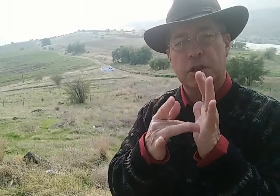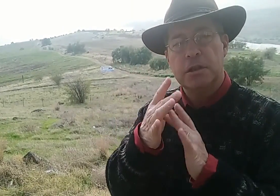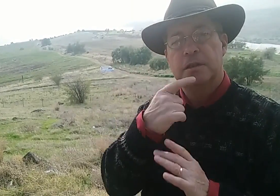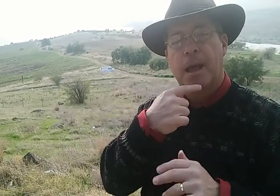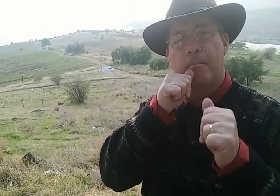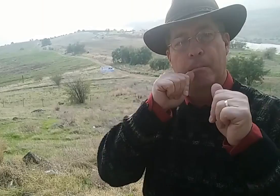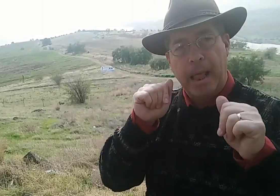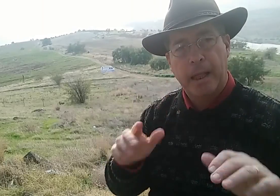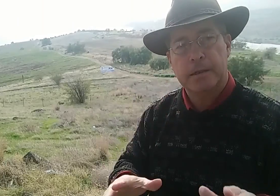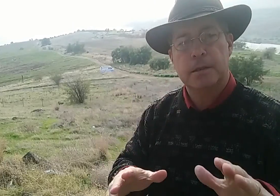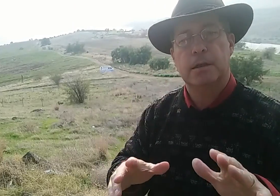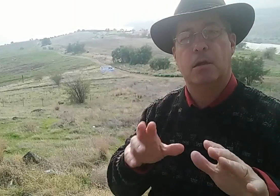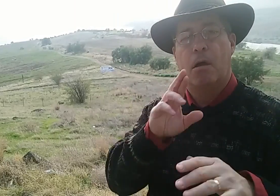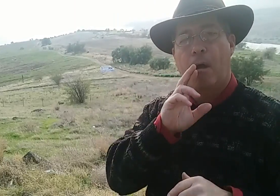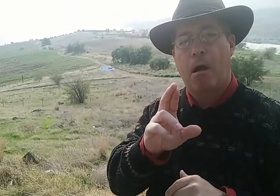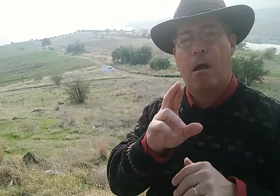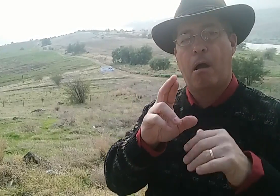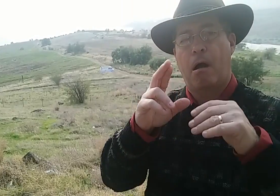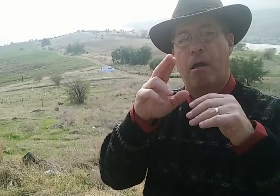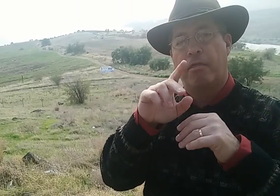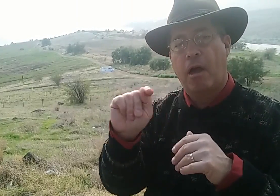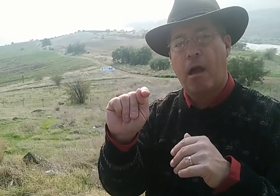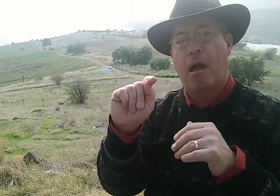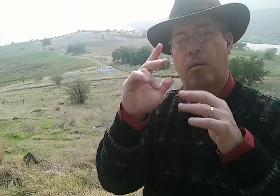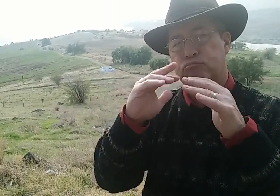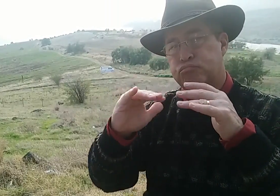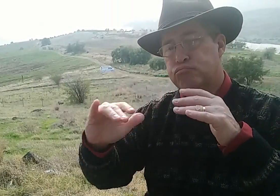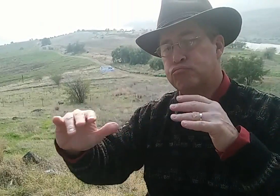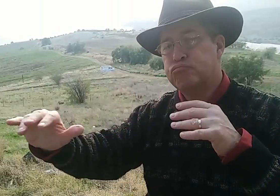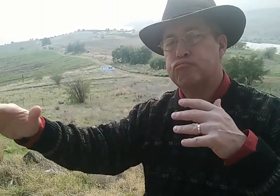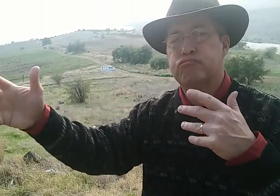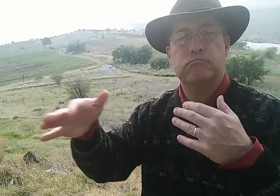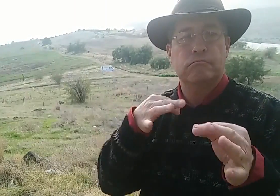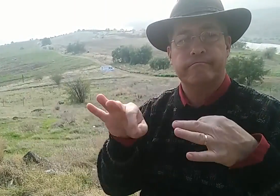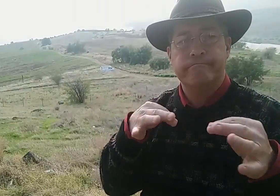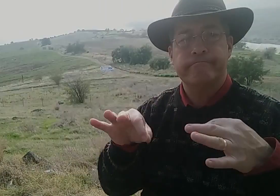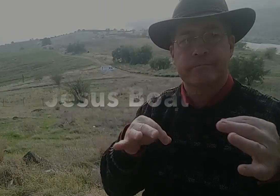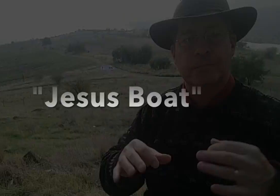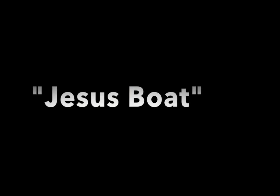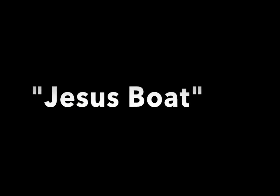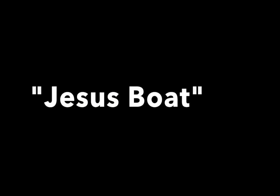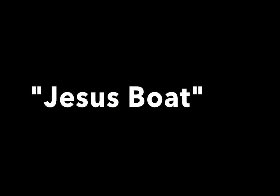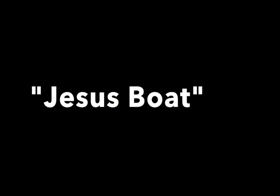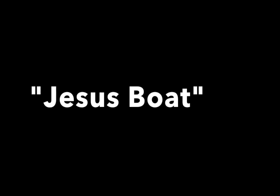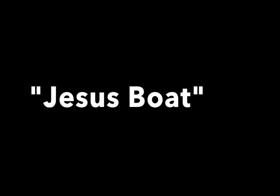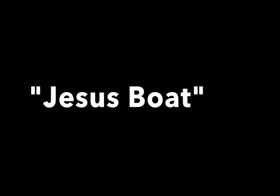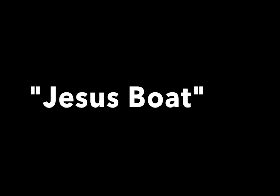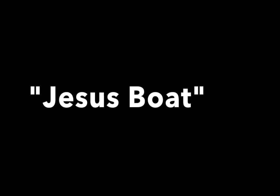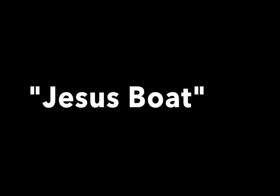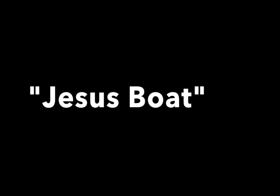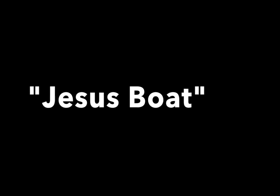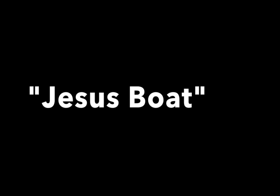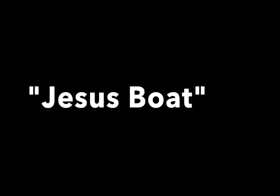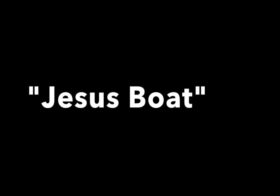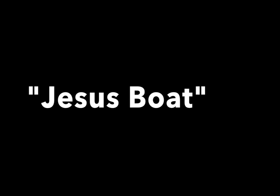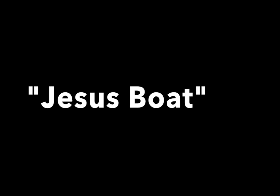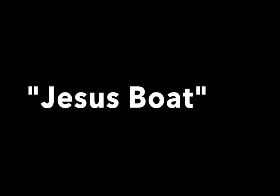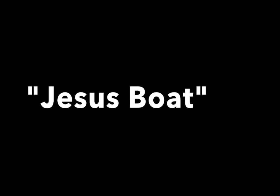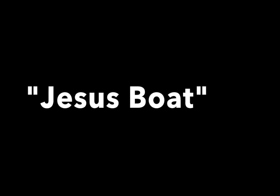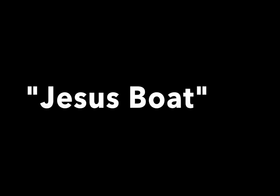Beatitudes. Jesus said, "Blessed are the," and he gave a long list of blesseds.